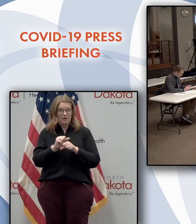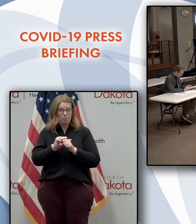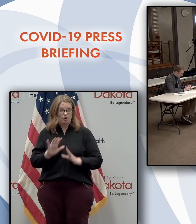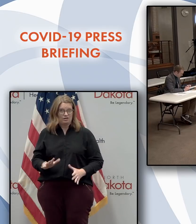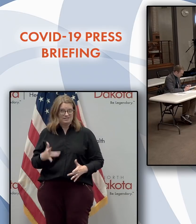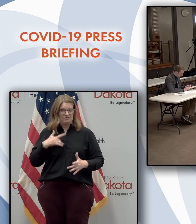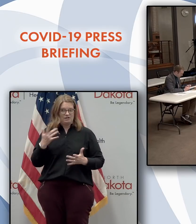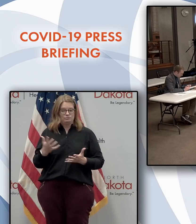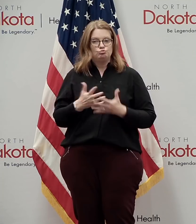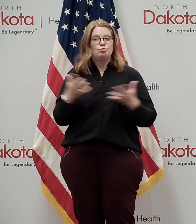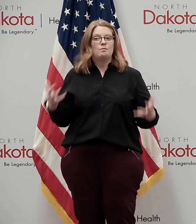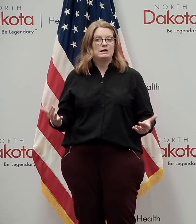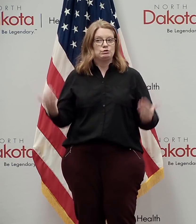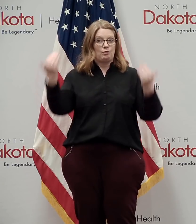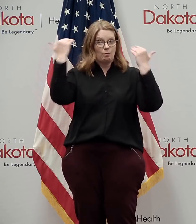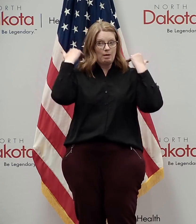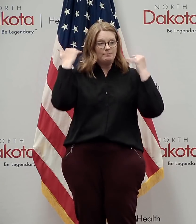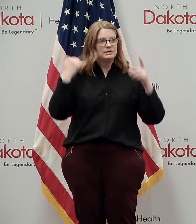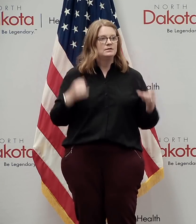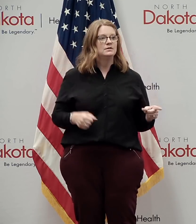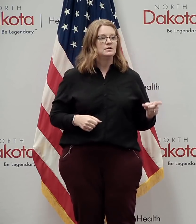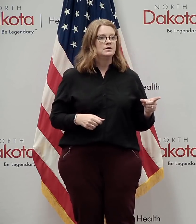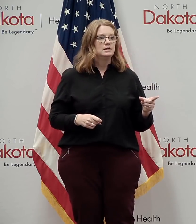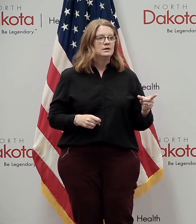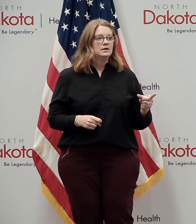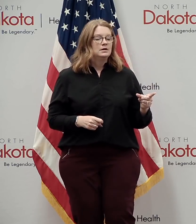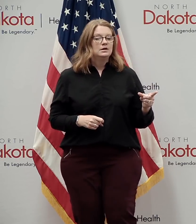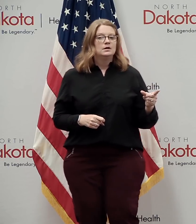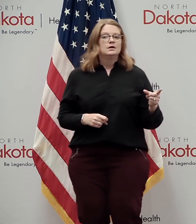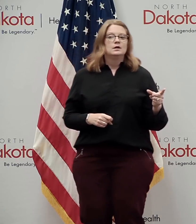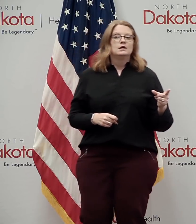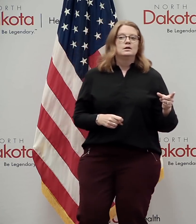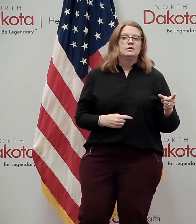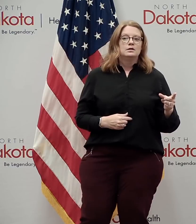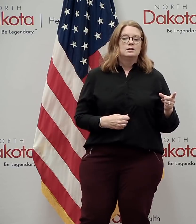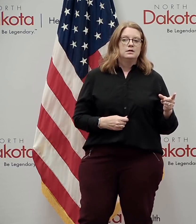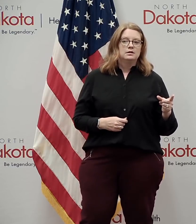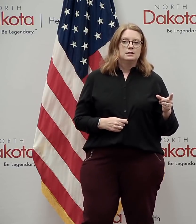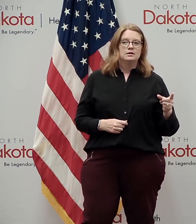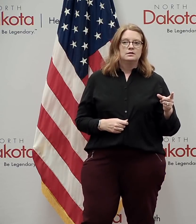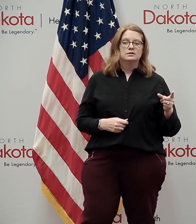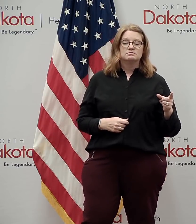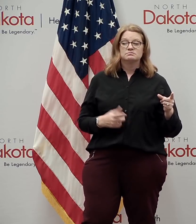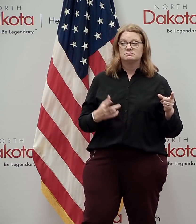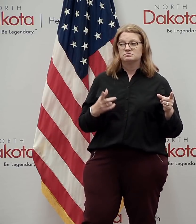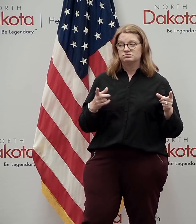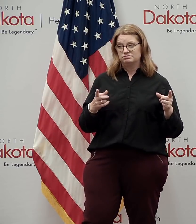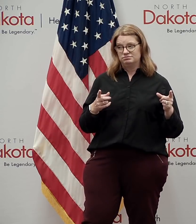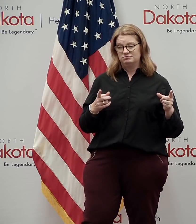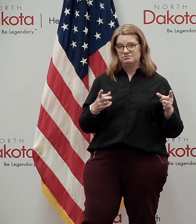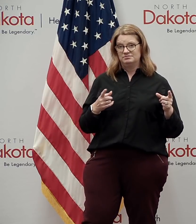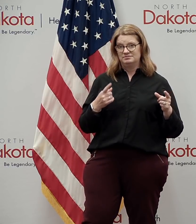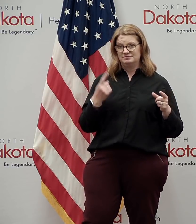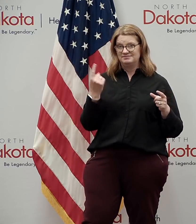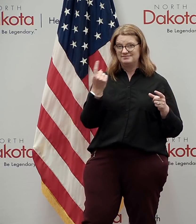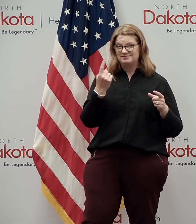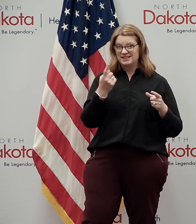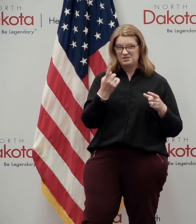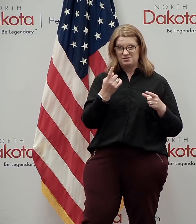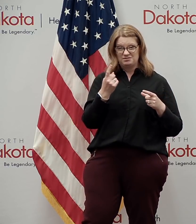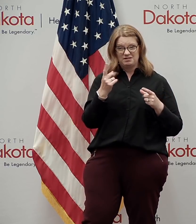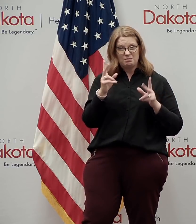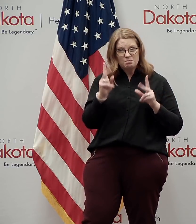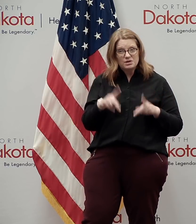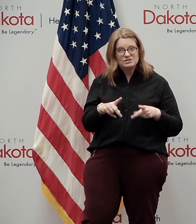overwhelmed? Well, listen, again, I've got deep empathy for anybody who's lost someone during this